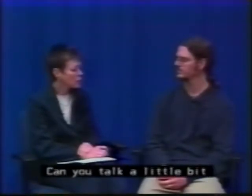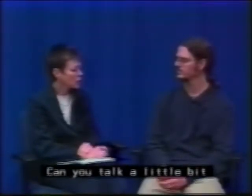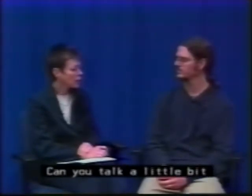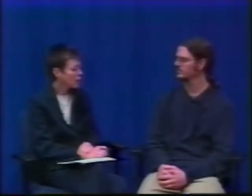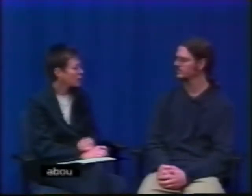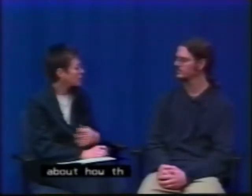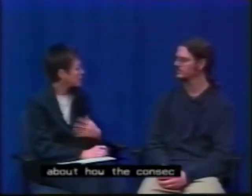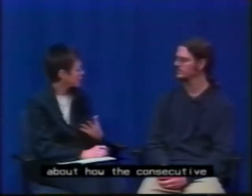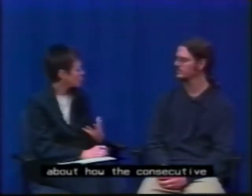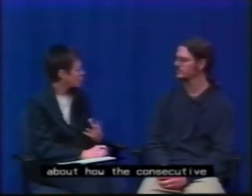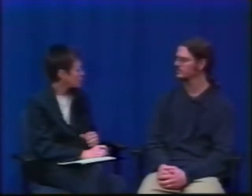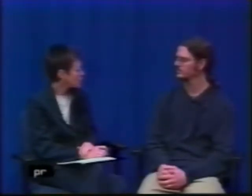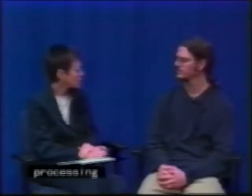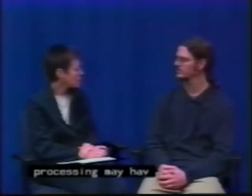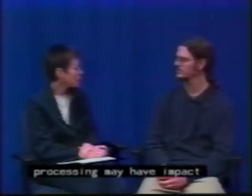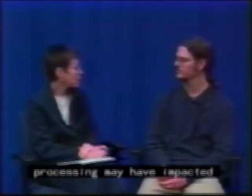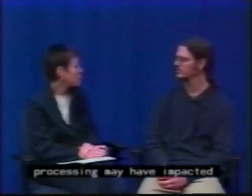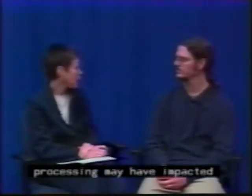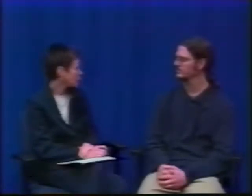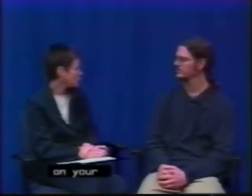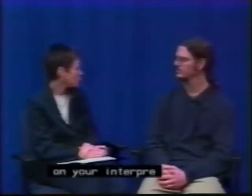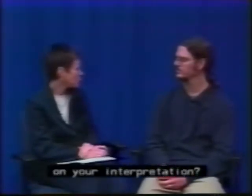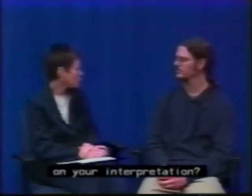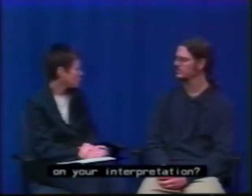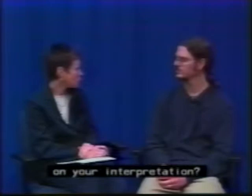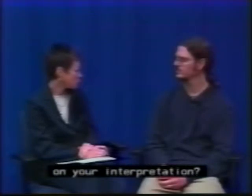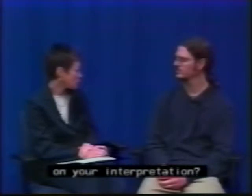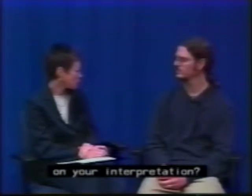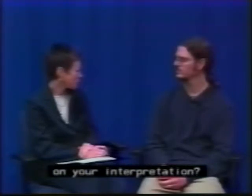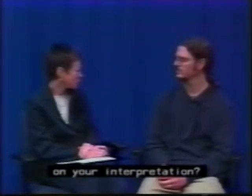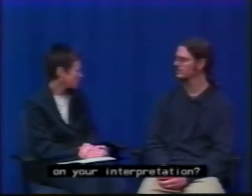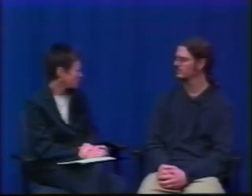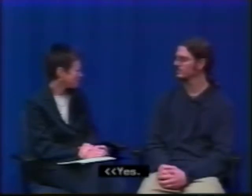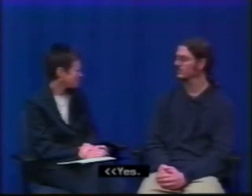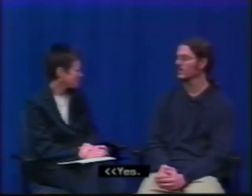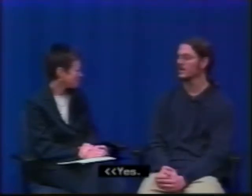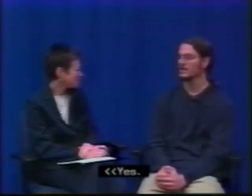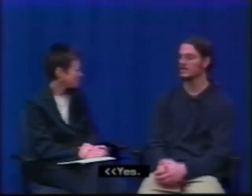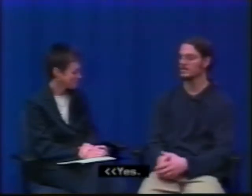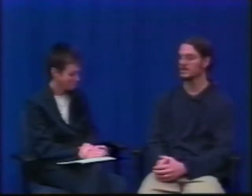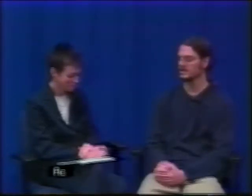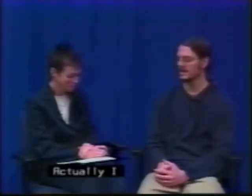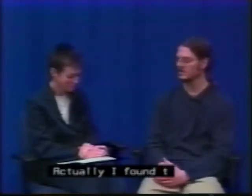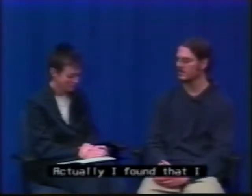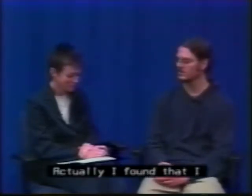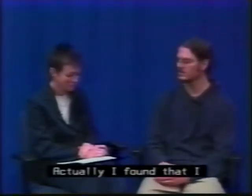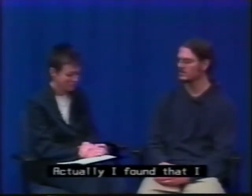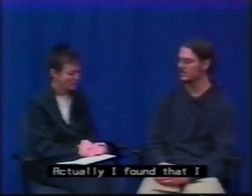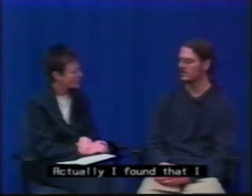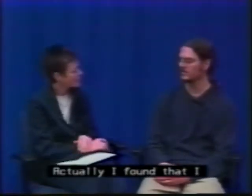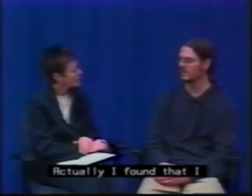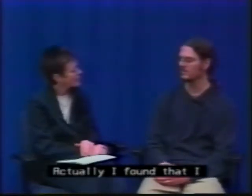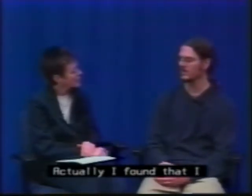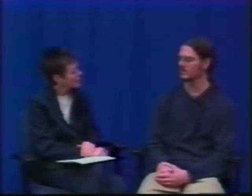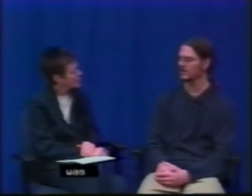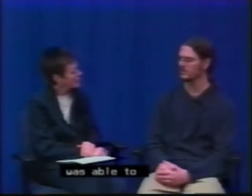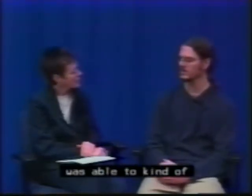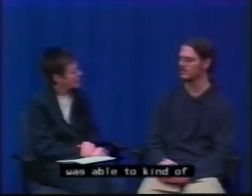about how the consecutive processing may have impacted on your interpretation? Yes, actually I was, I found that I was able